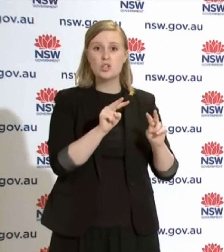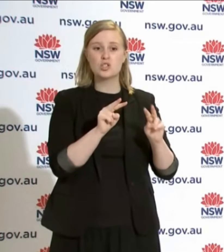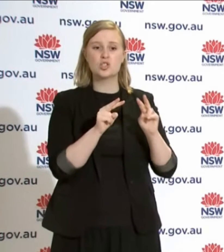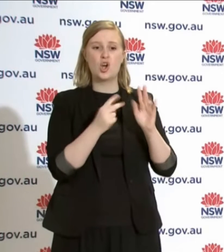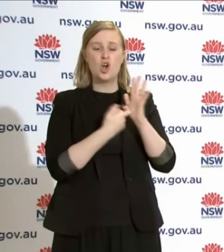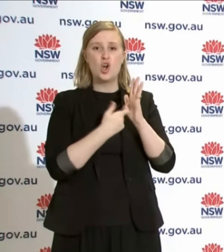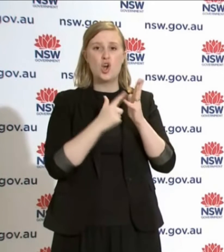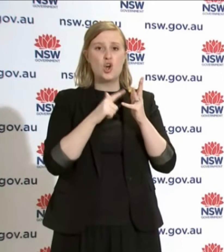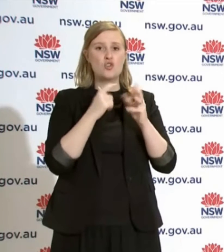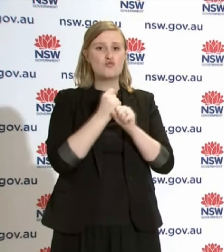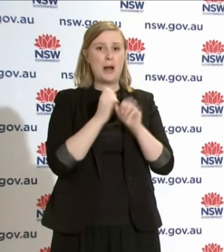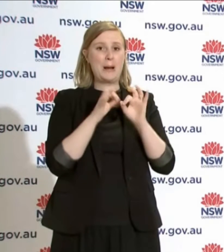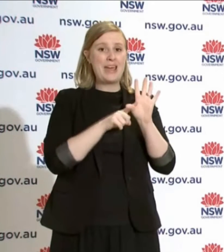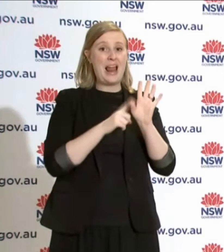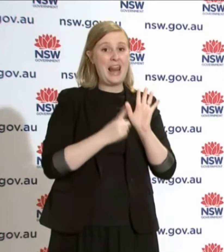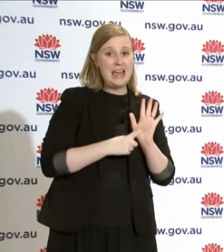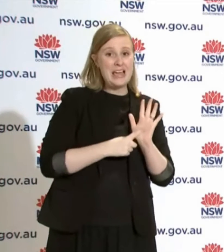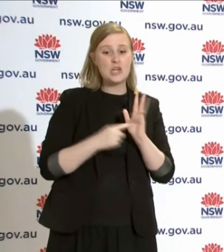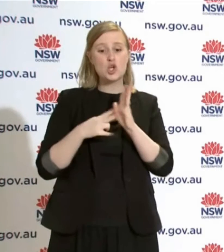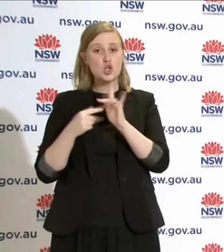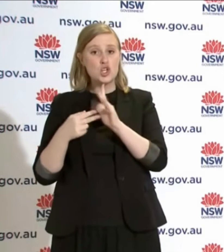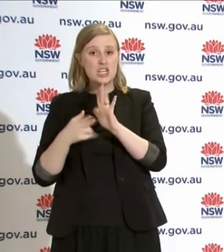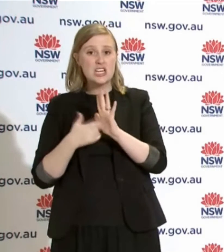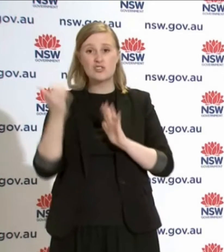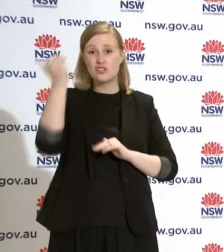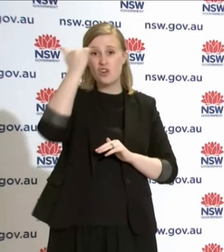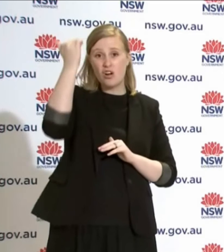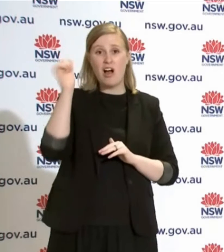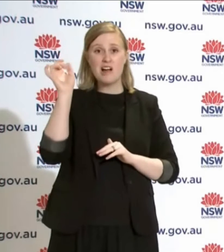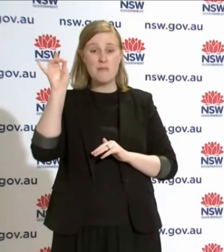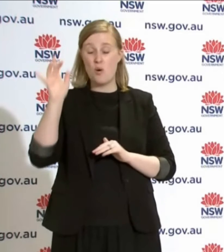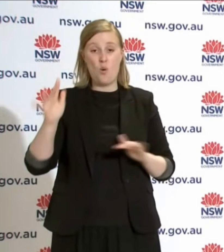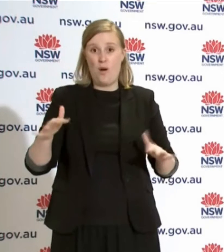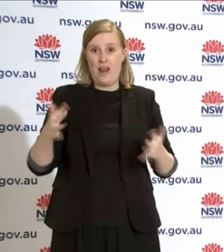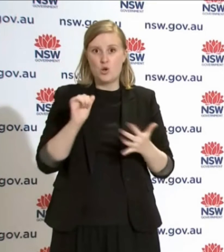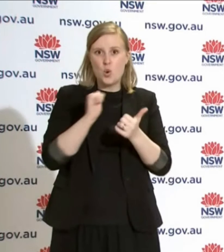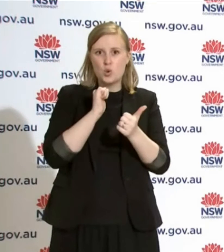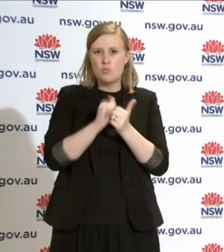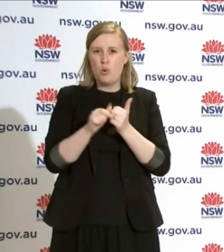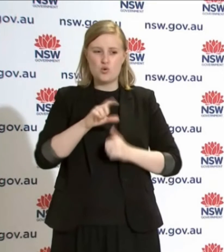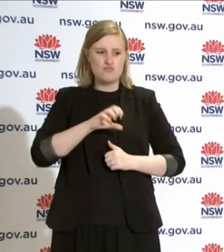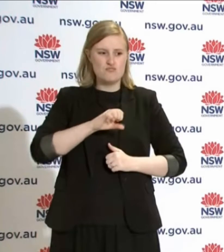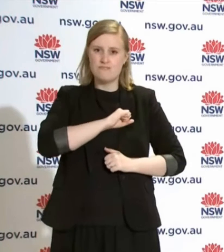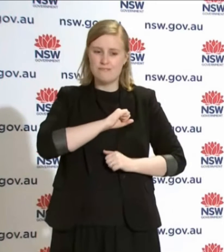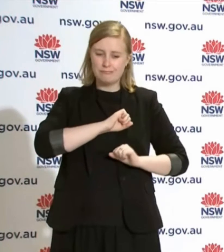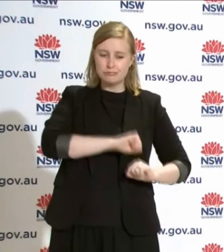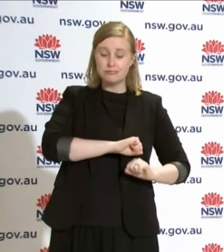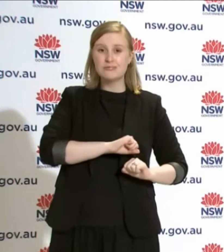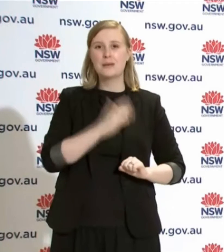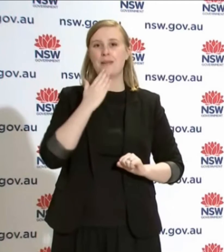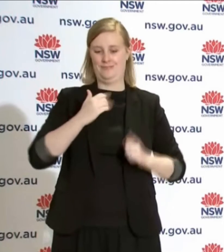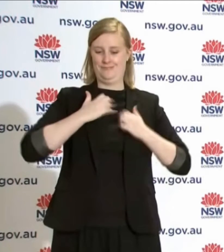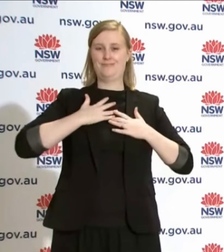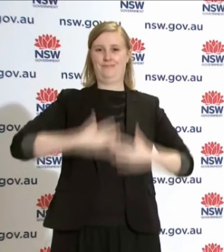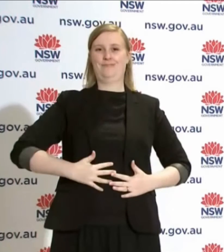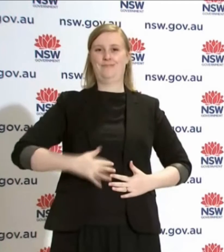union, soccer, basketball, netball, etc., wear your team colours to the vaccination centre, particularly